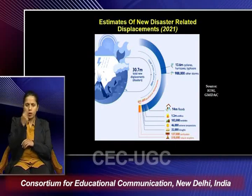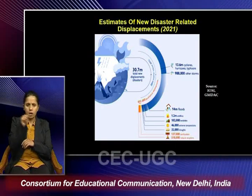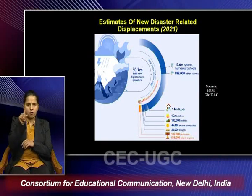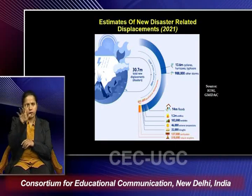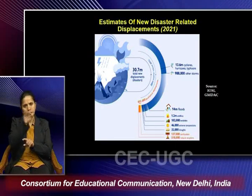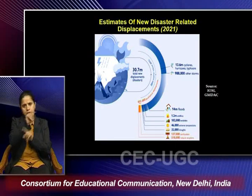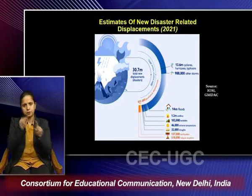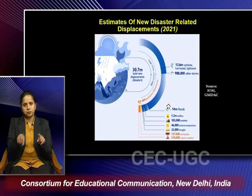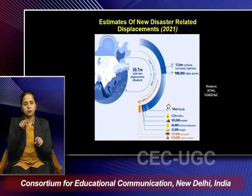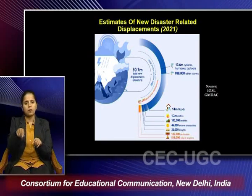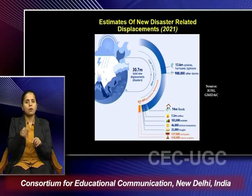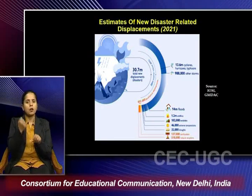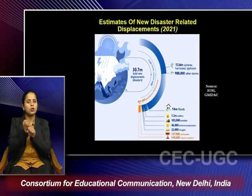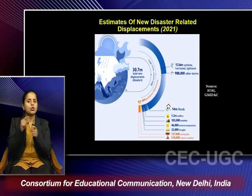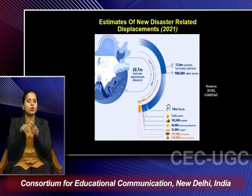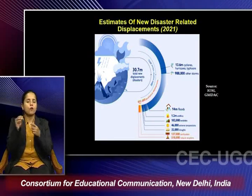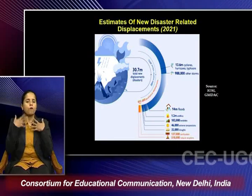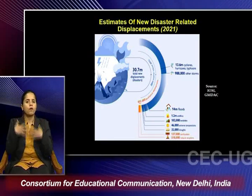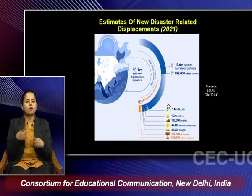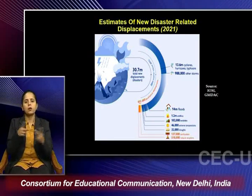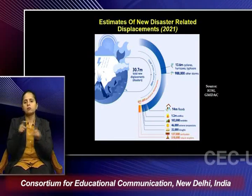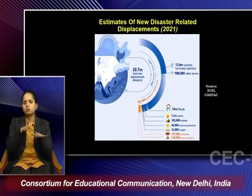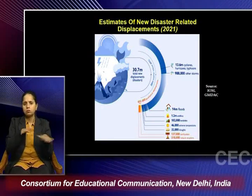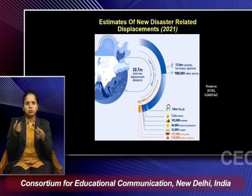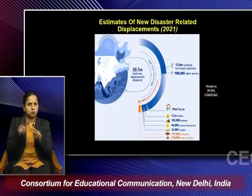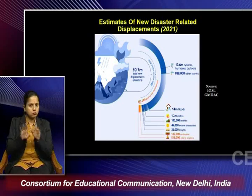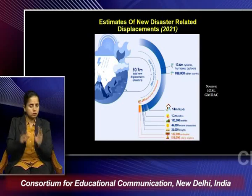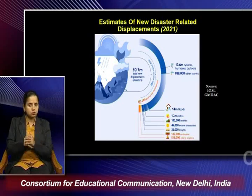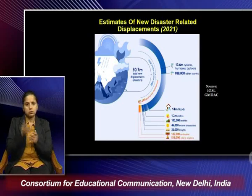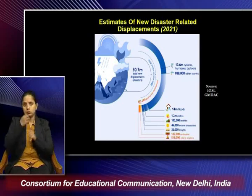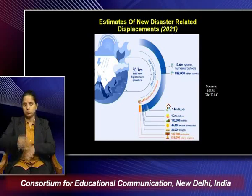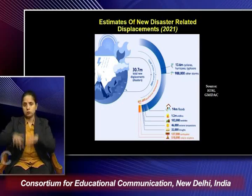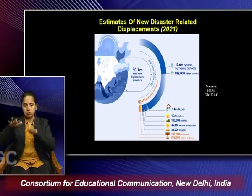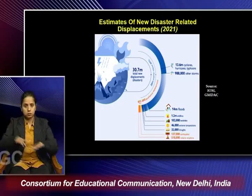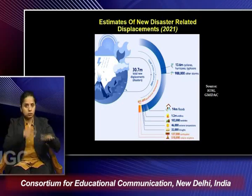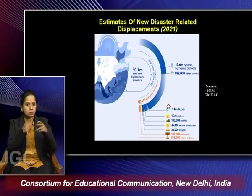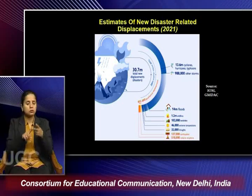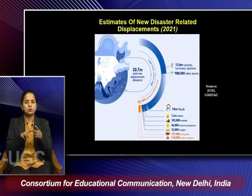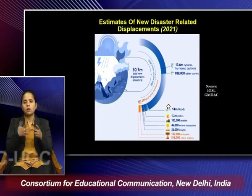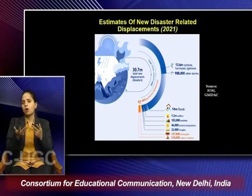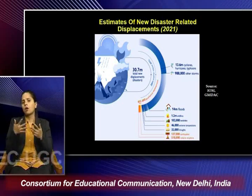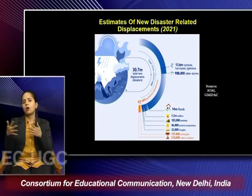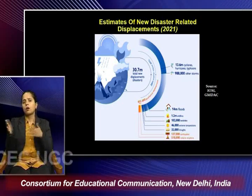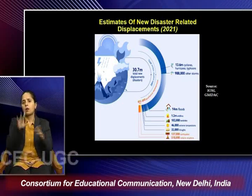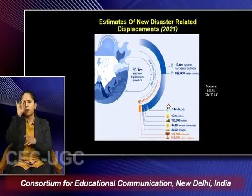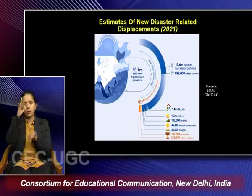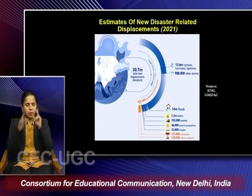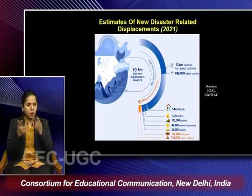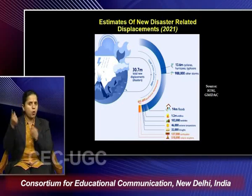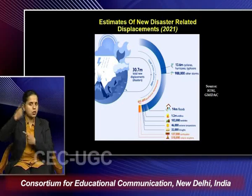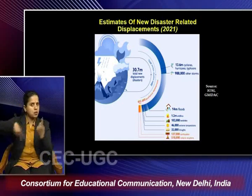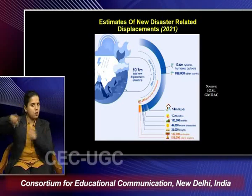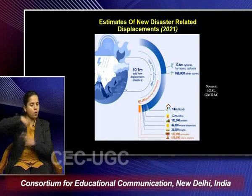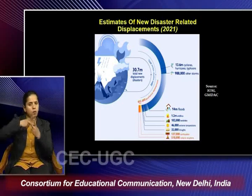to geophysical disasters. So whether it is floods or whether it is storms or whether it is cyclones,